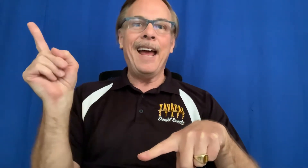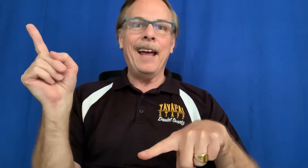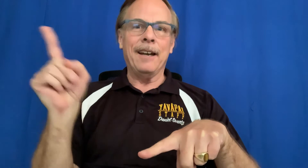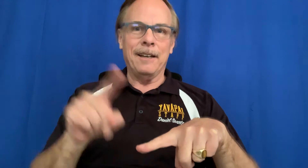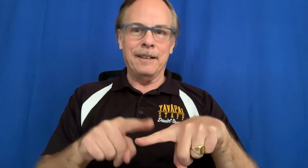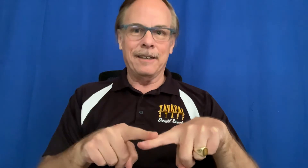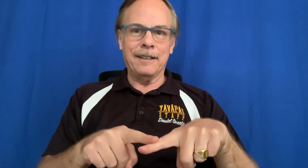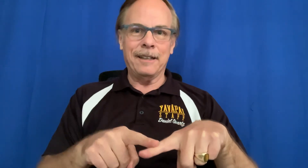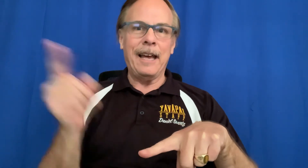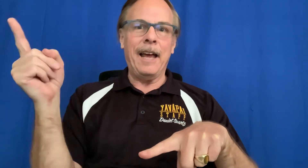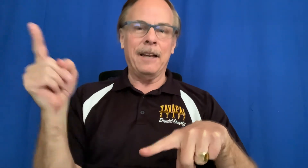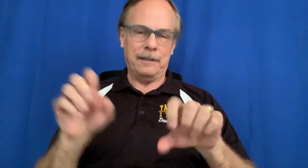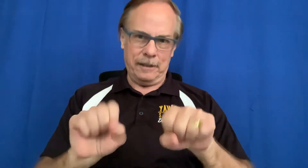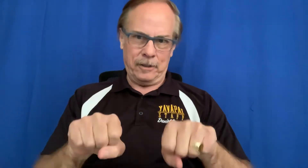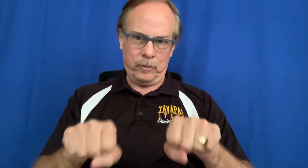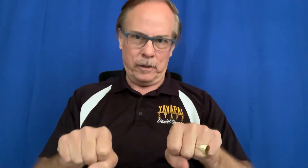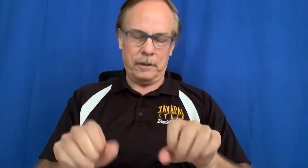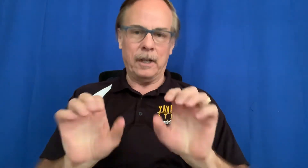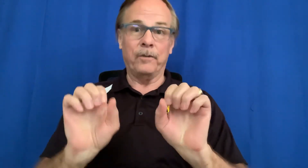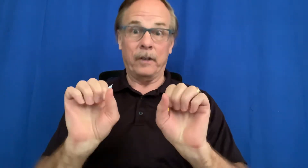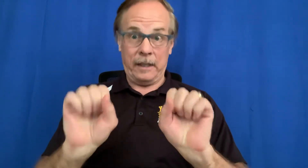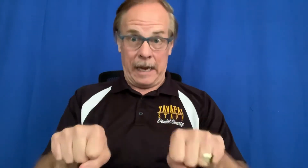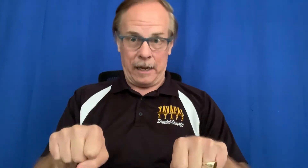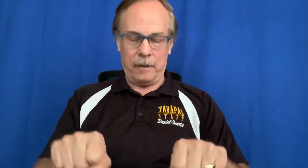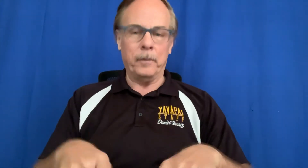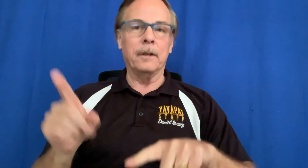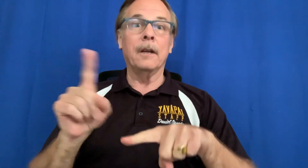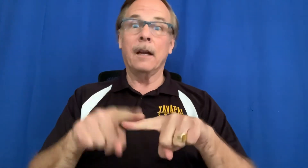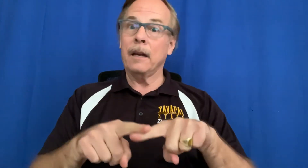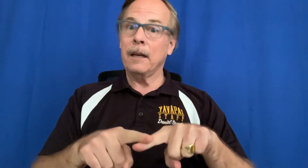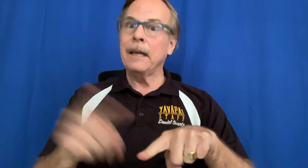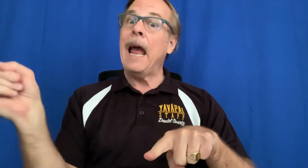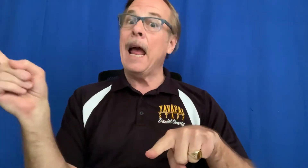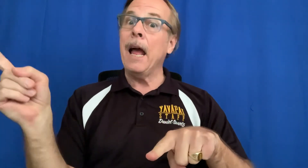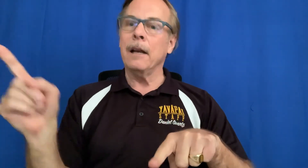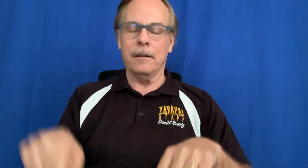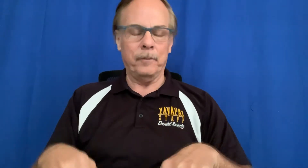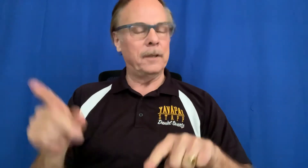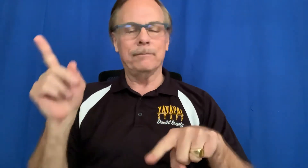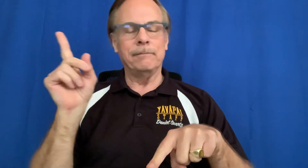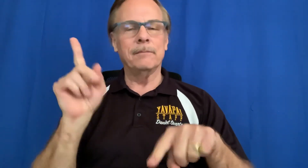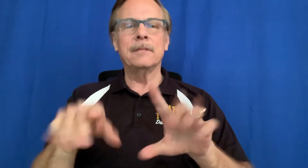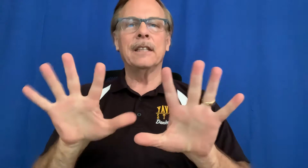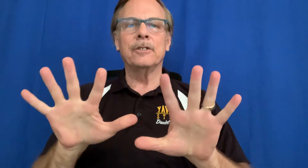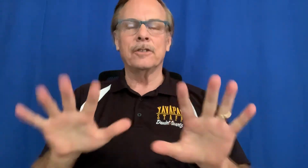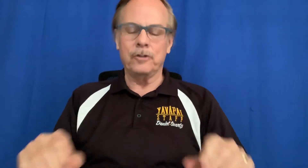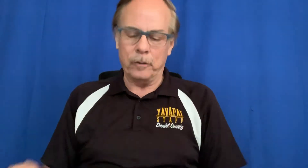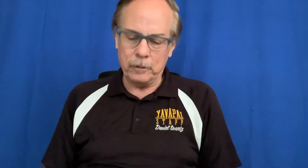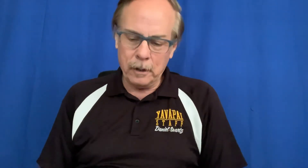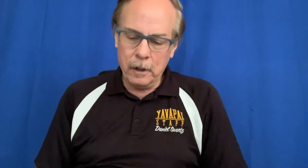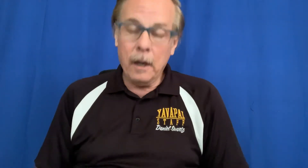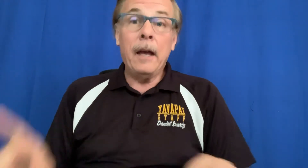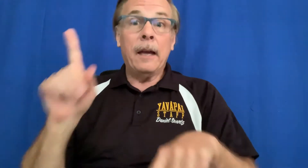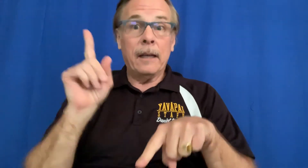can. Can. This is really a sign for can. But that's just a joke.